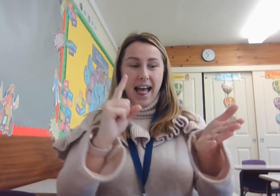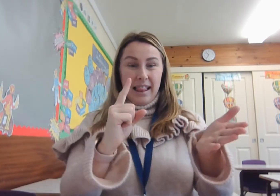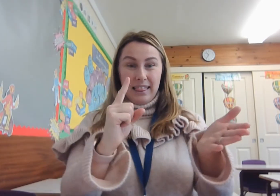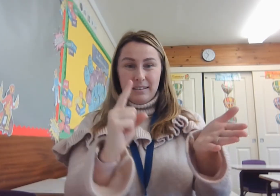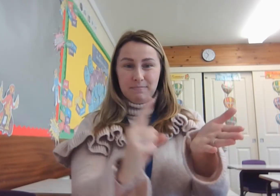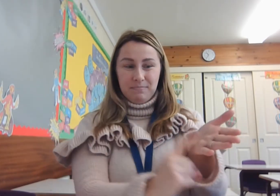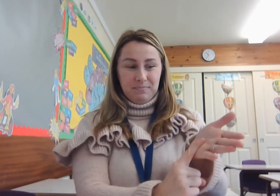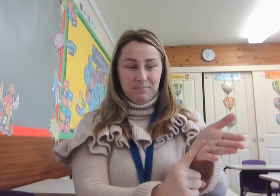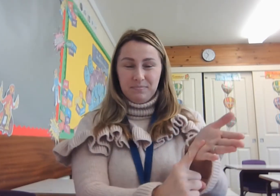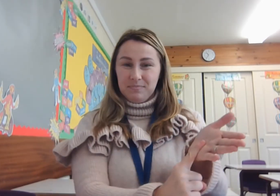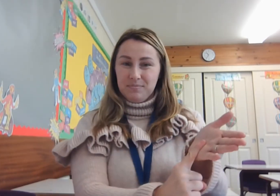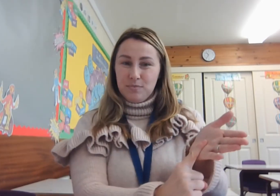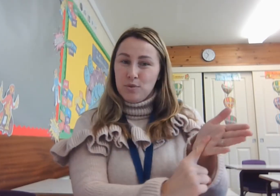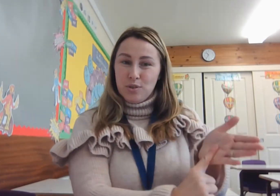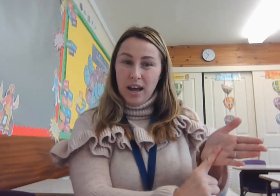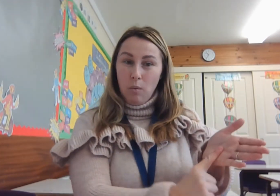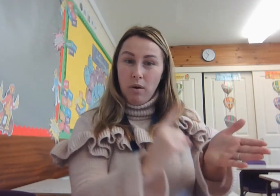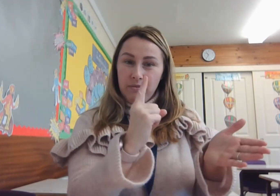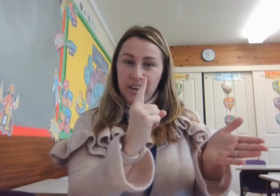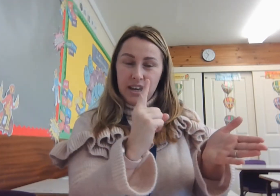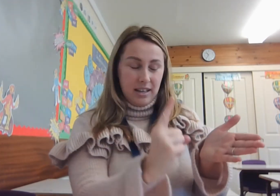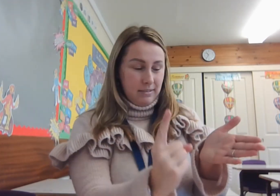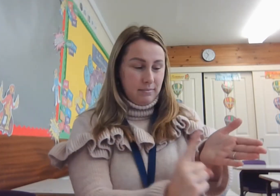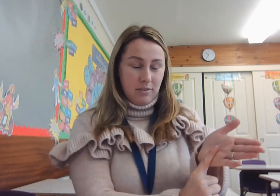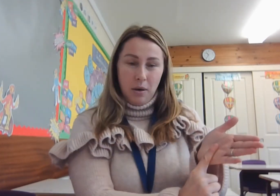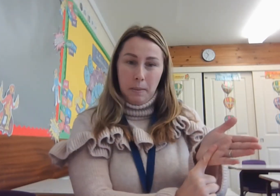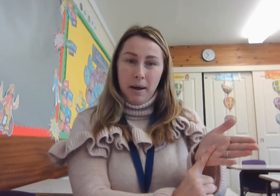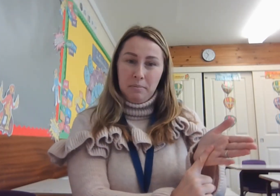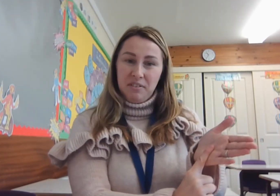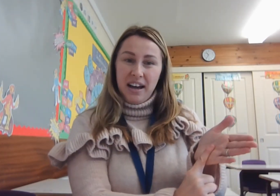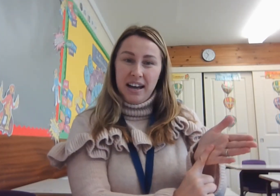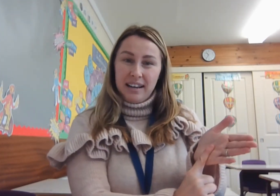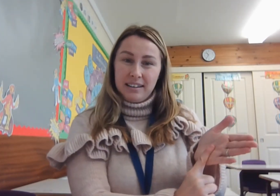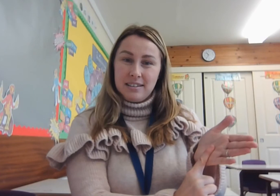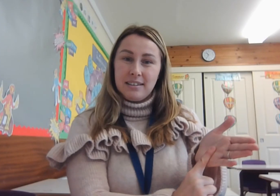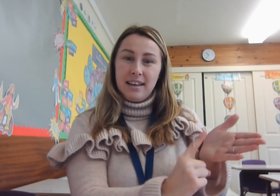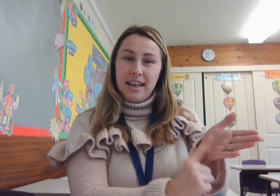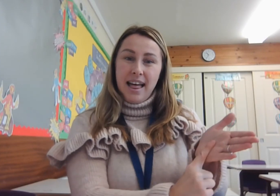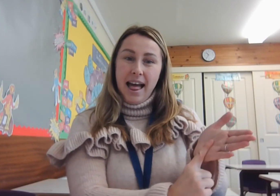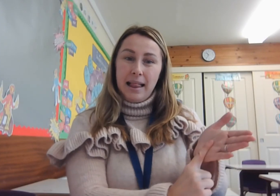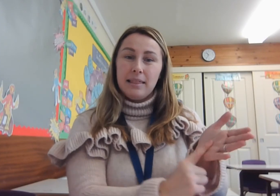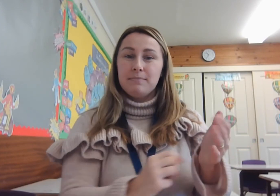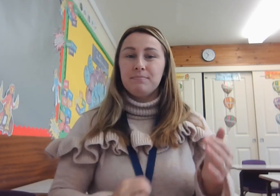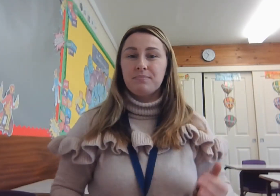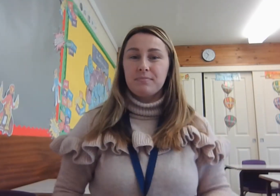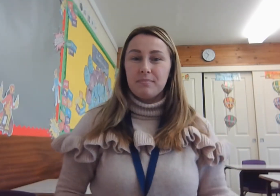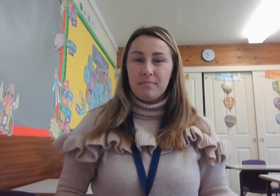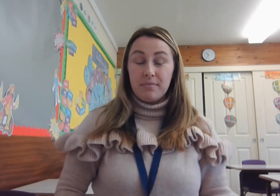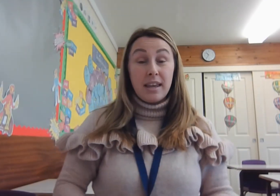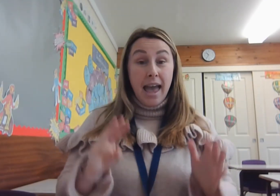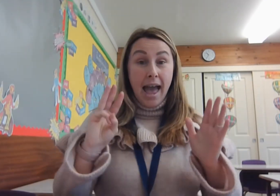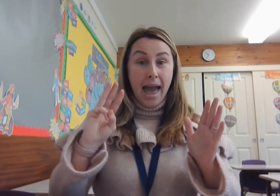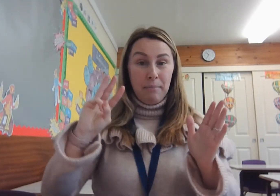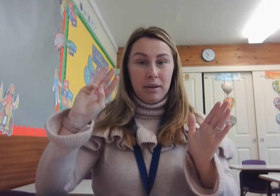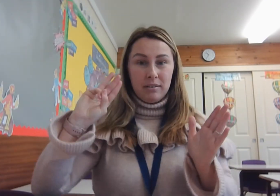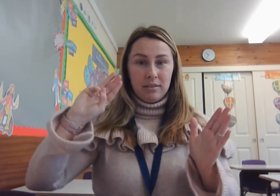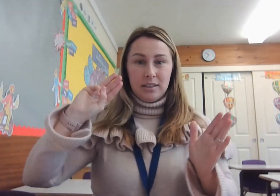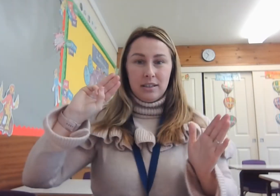L. Just our one finger on the palm of our hand. L. M.